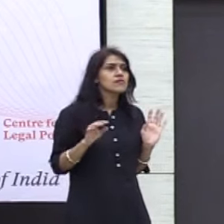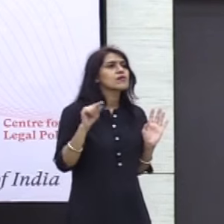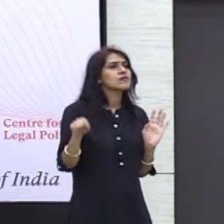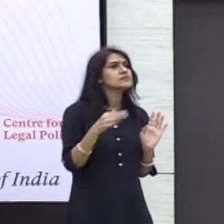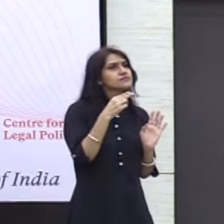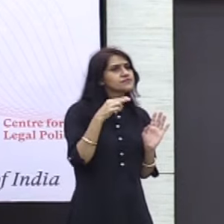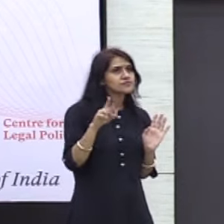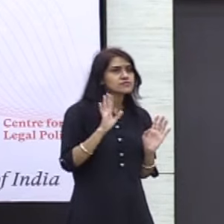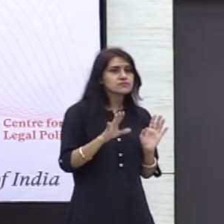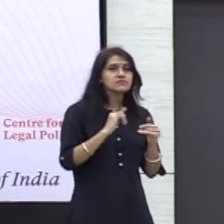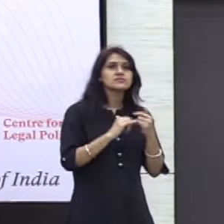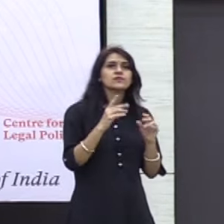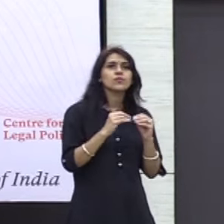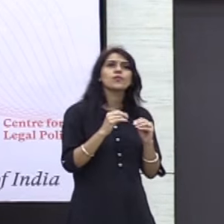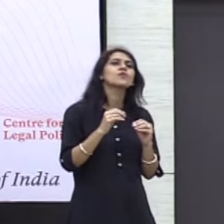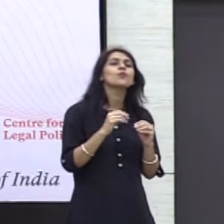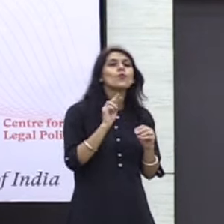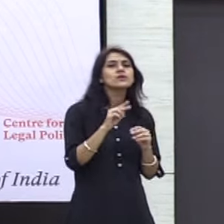subversive of our federal structure.